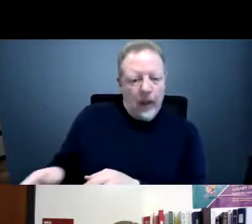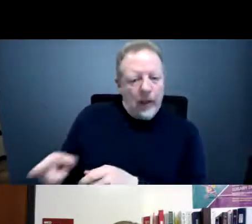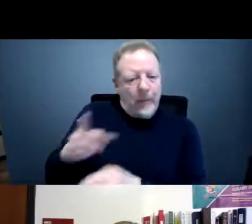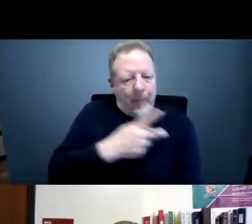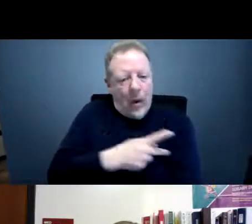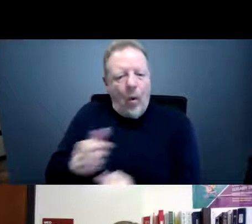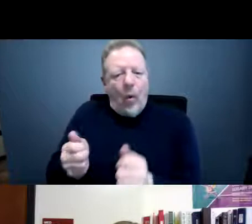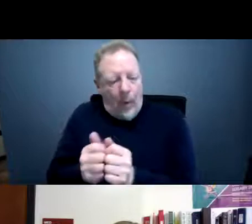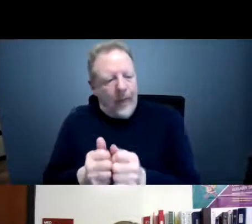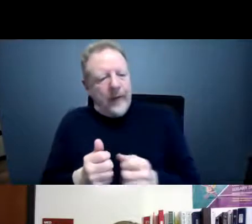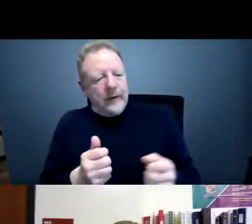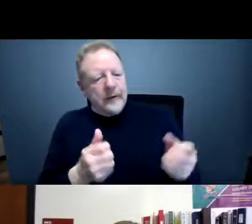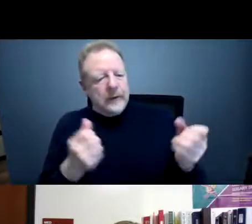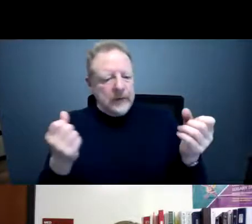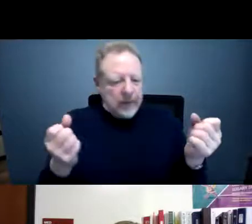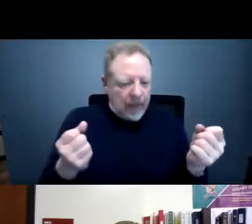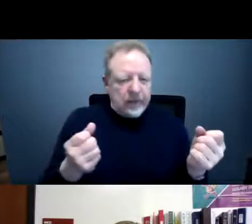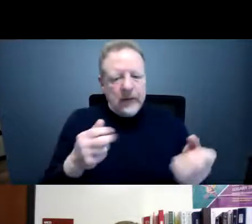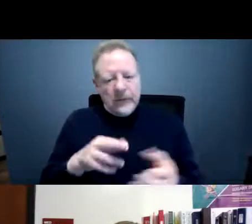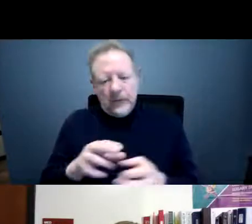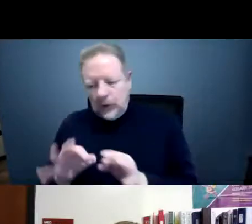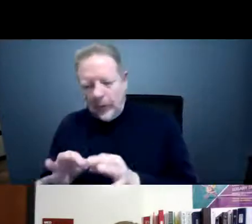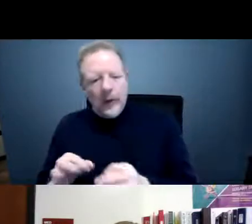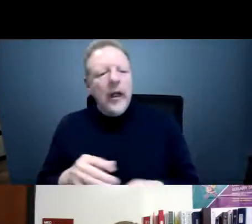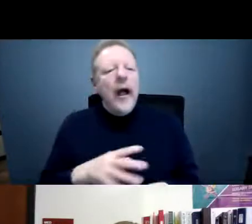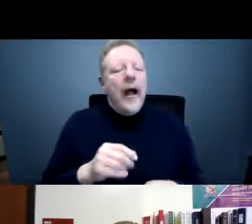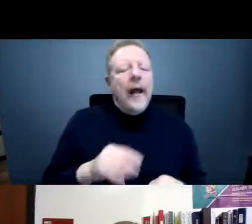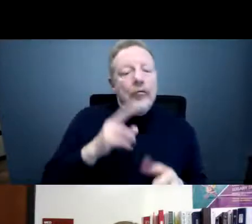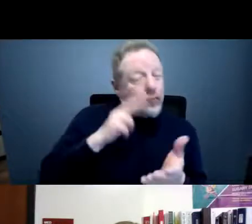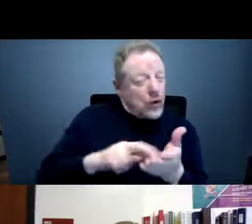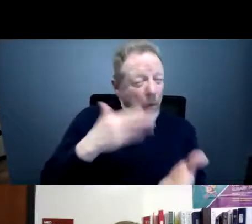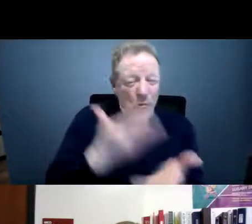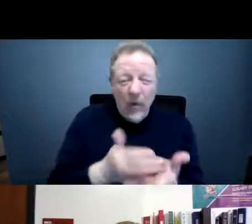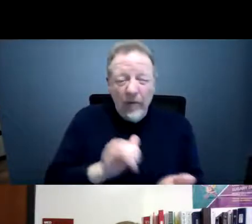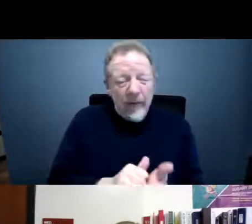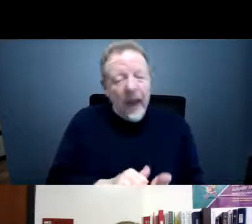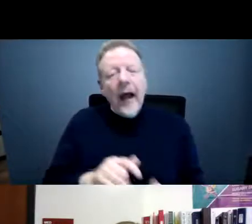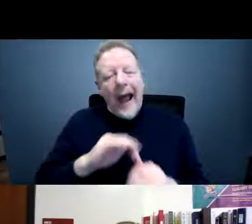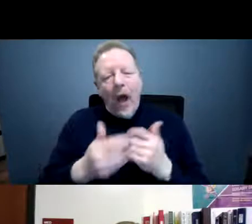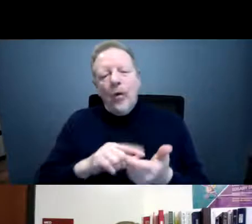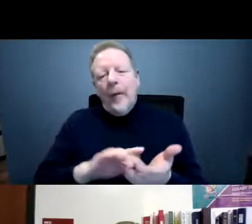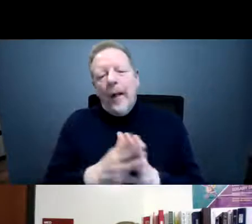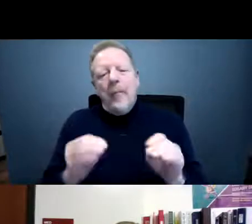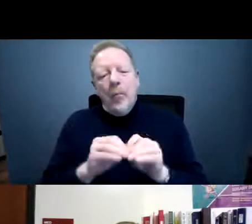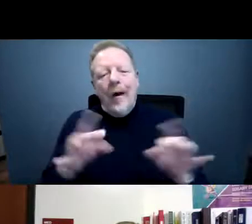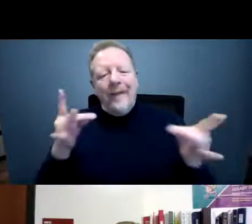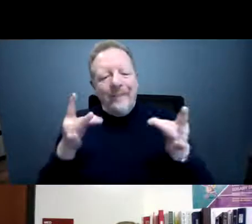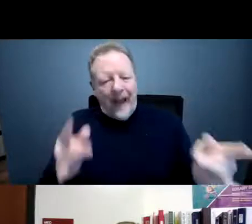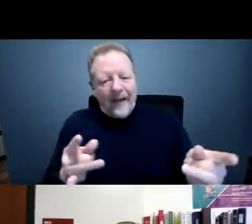that use sign. And research results conclude that education is needed how to be effective to produce the desired result